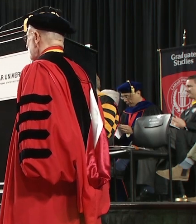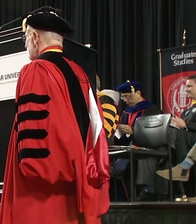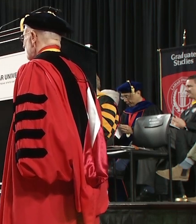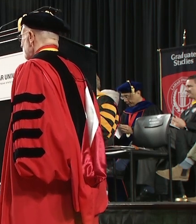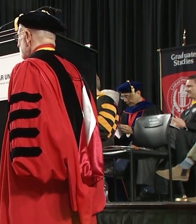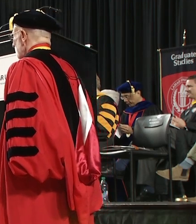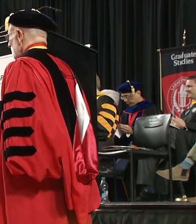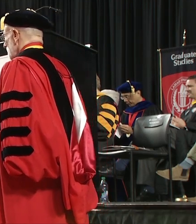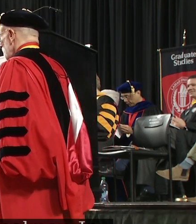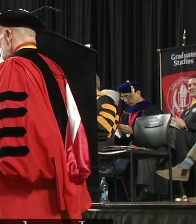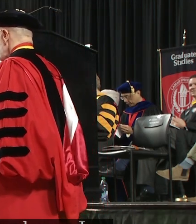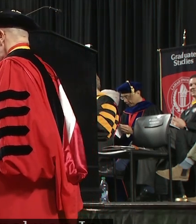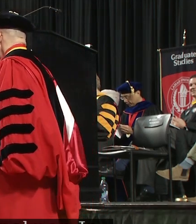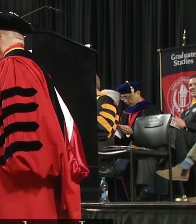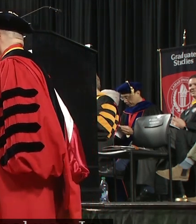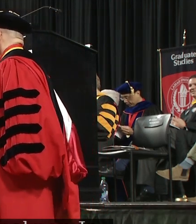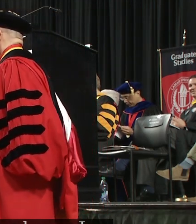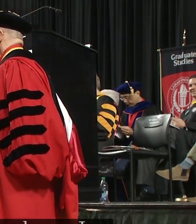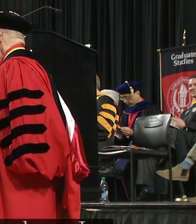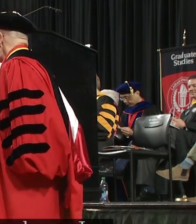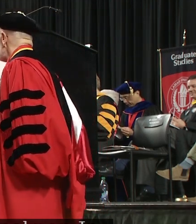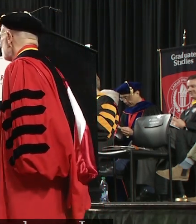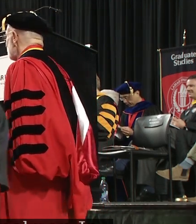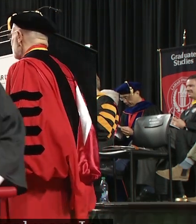Jean Kim.